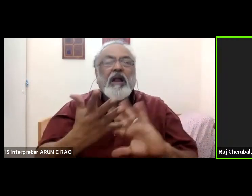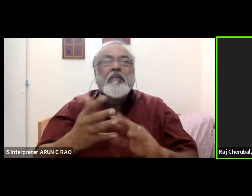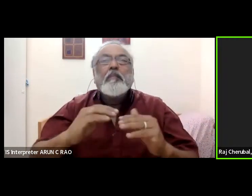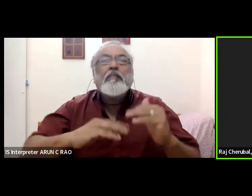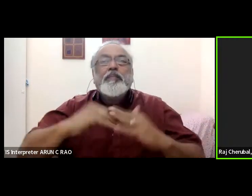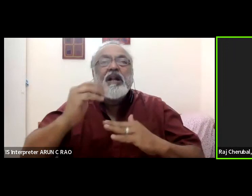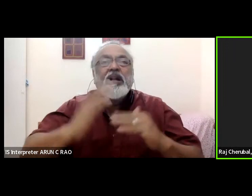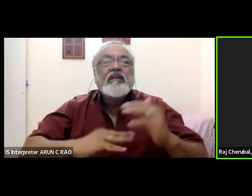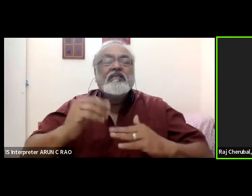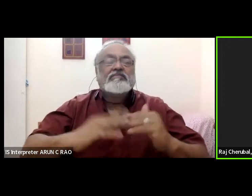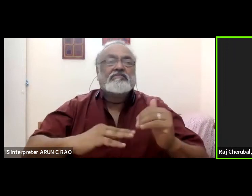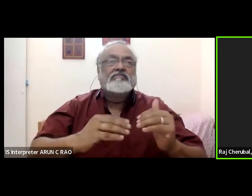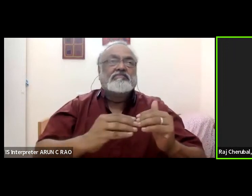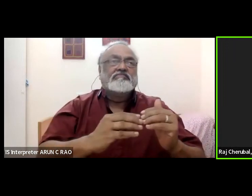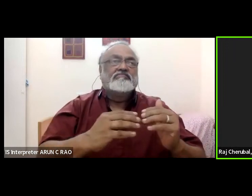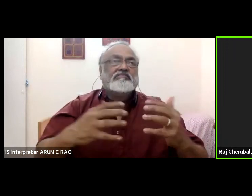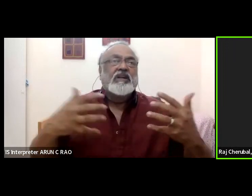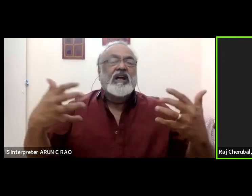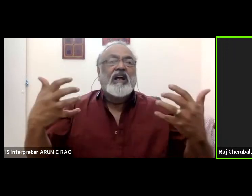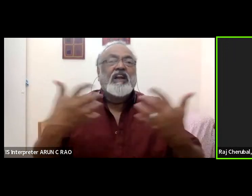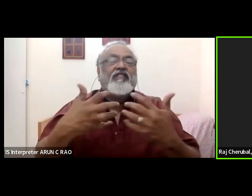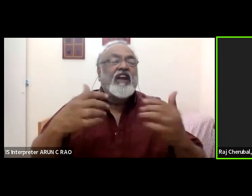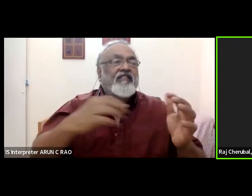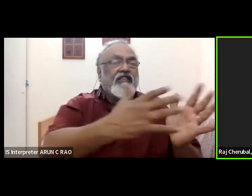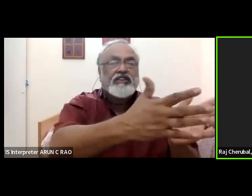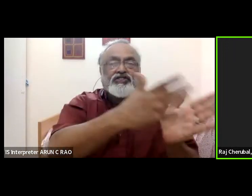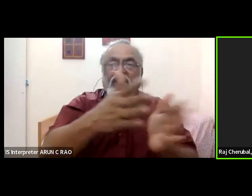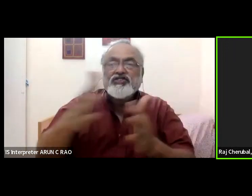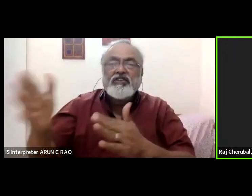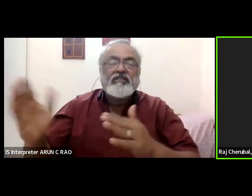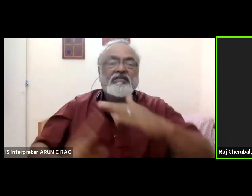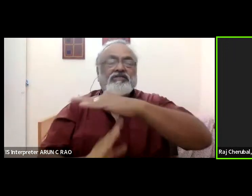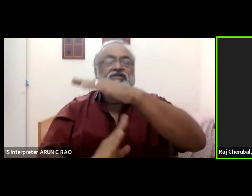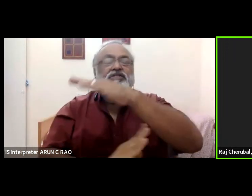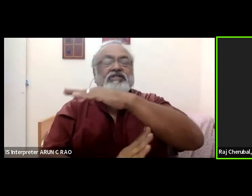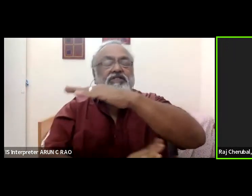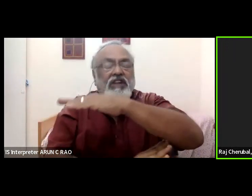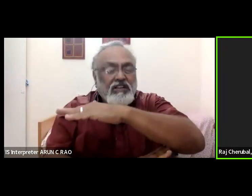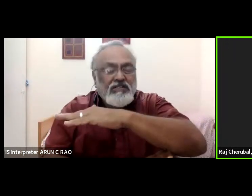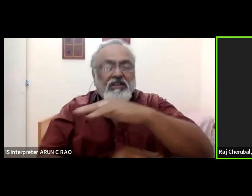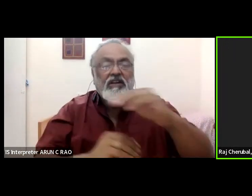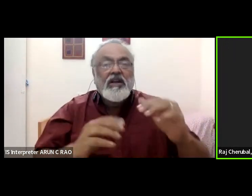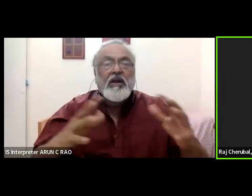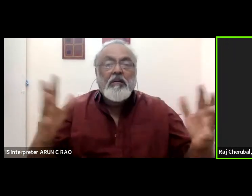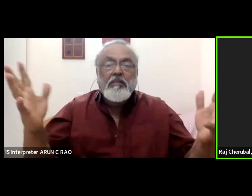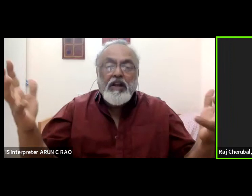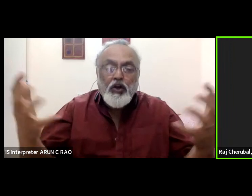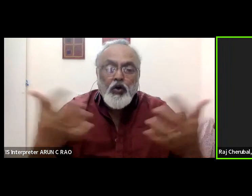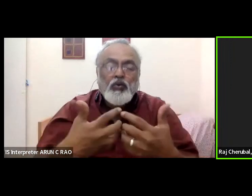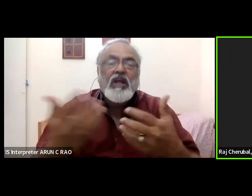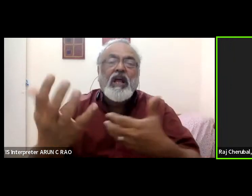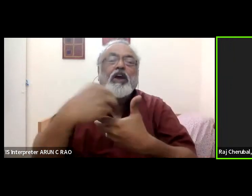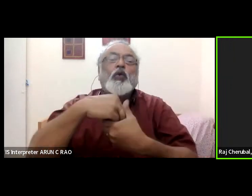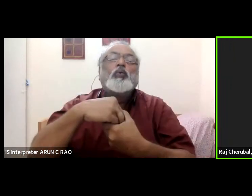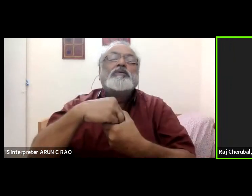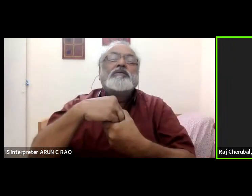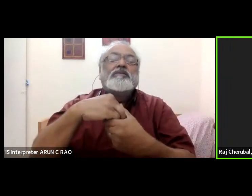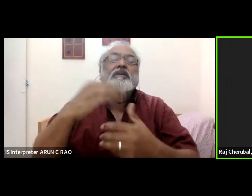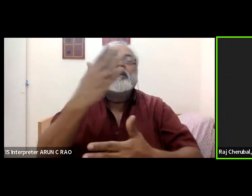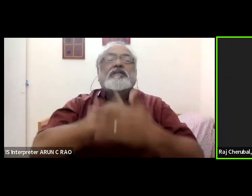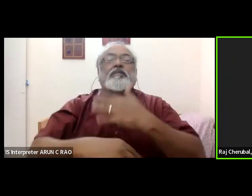is inclusive? So, whether you, whatever the inclusive, whatever the disability may be, yeah, can we be